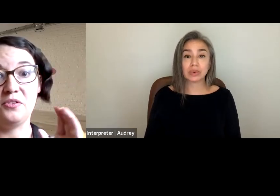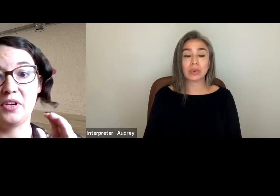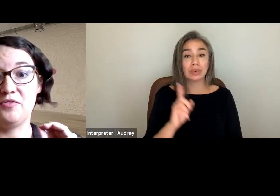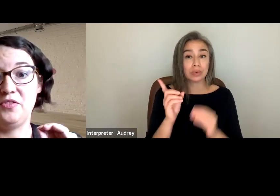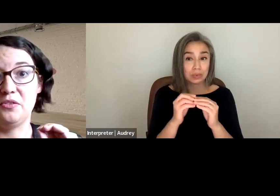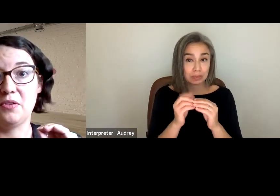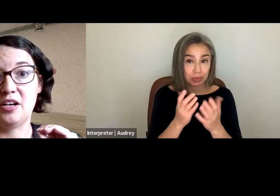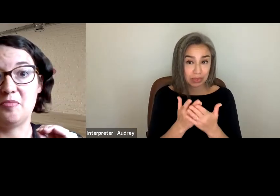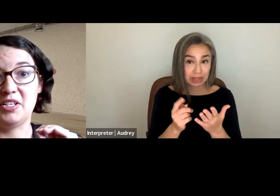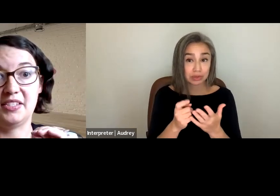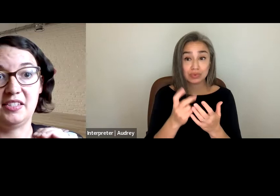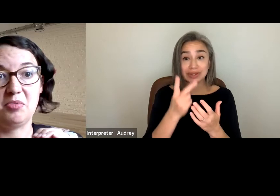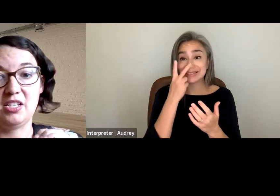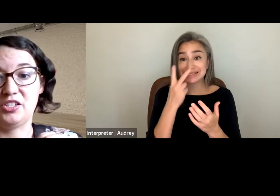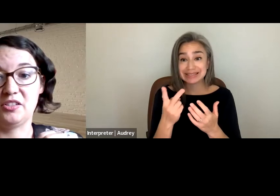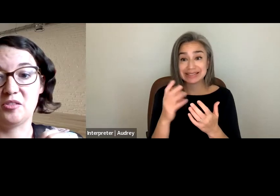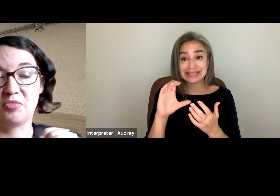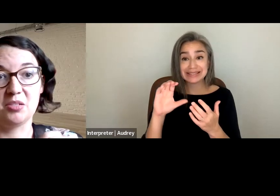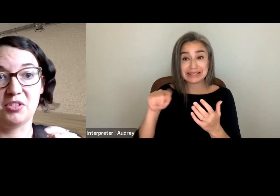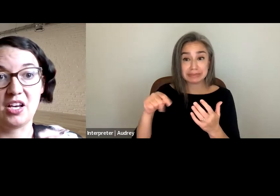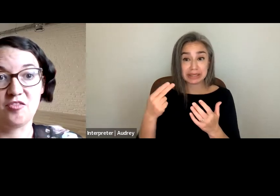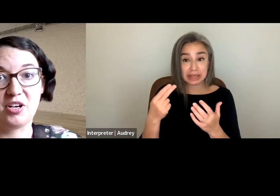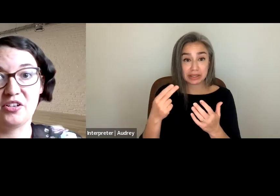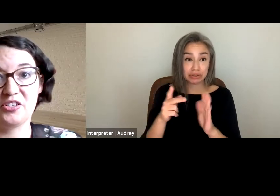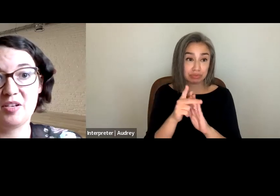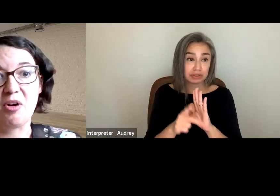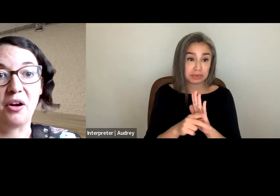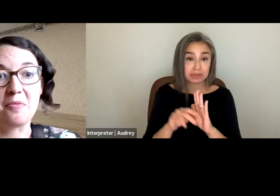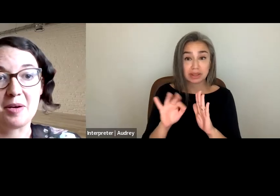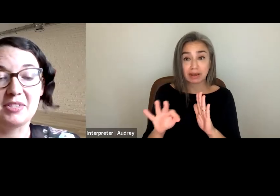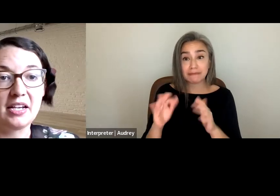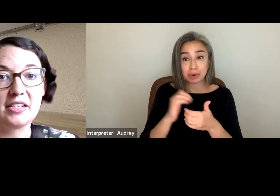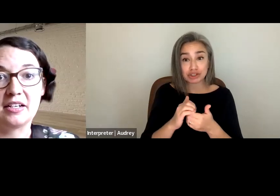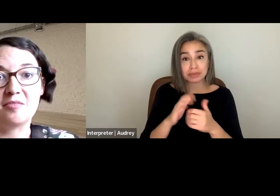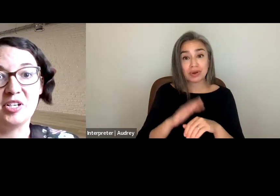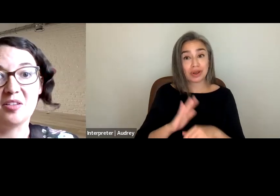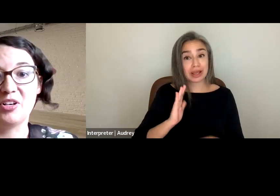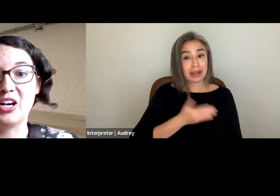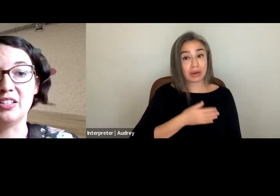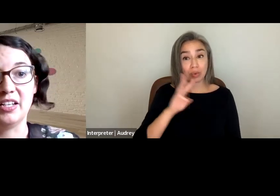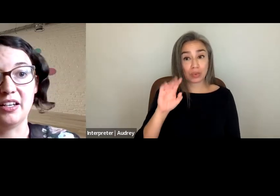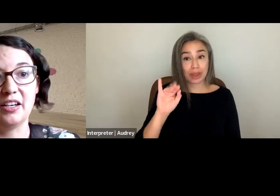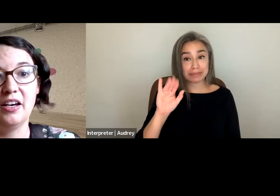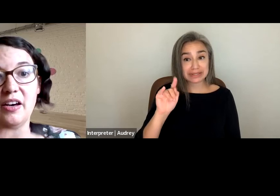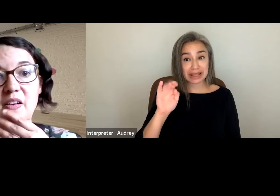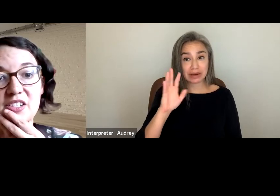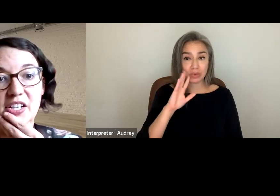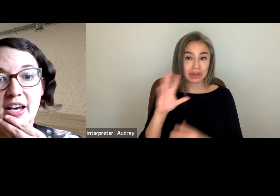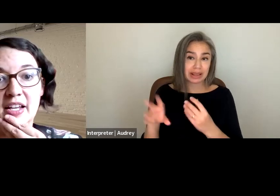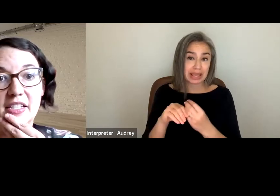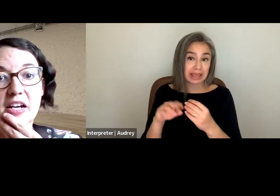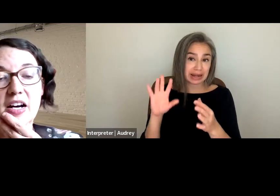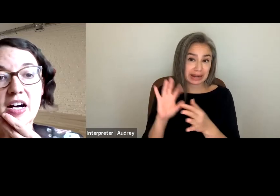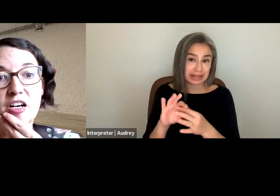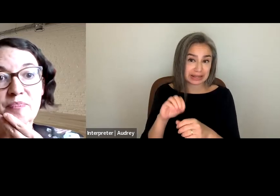thing, you can view CCPH's Principles of Partnership on our website. We can put a link in the